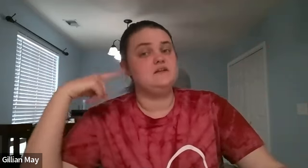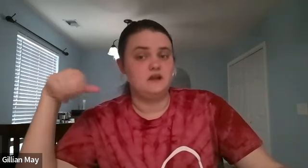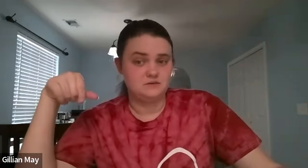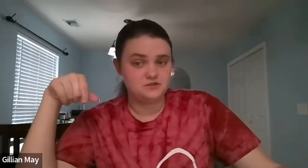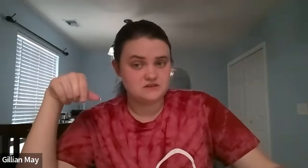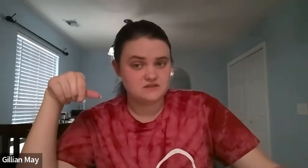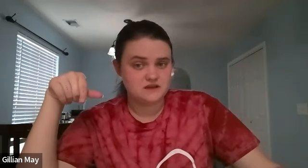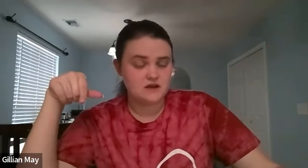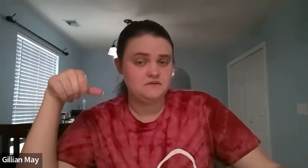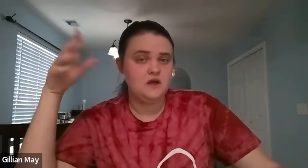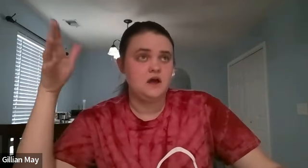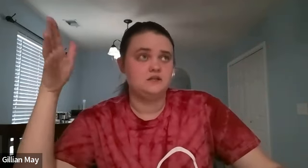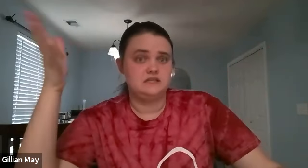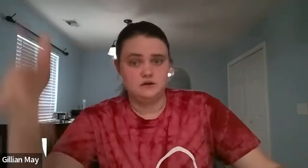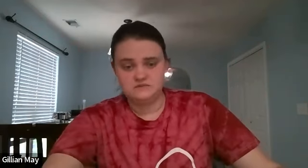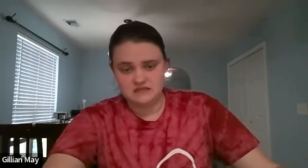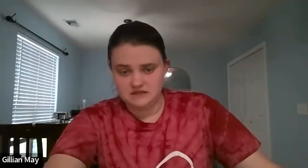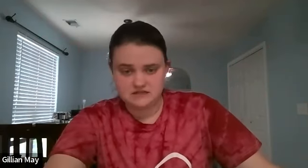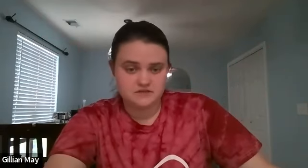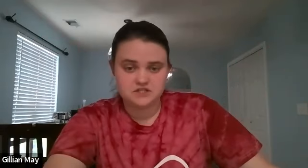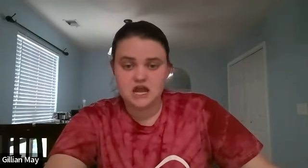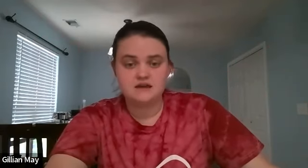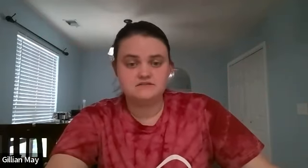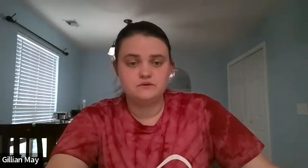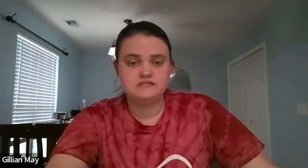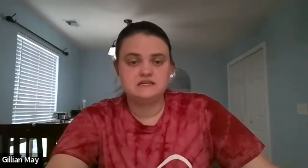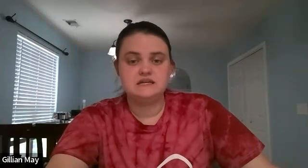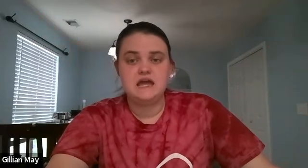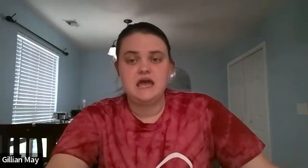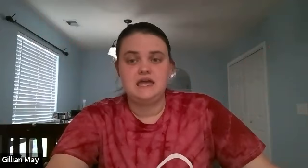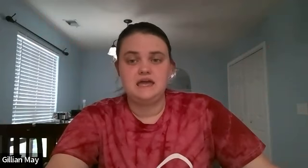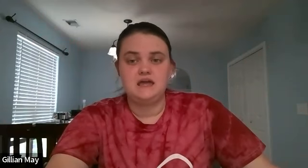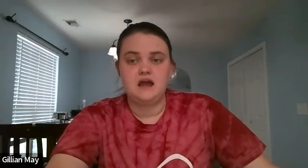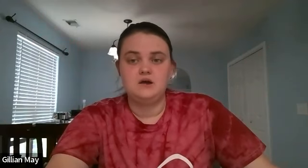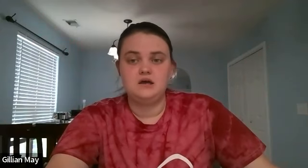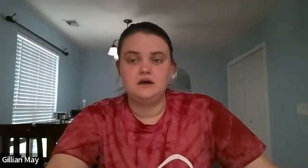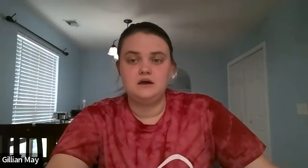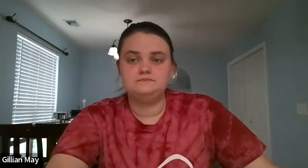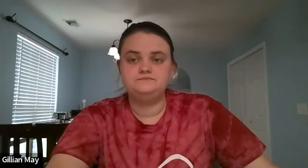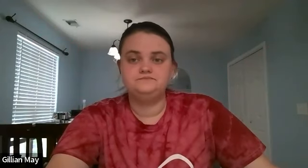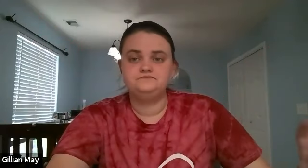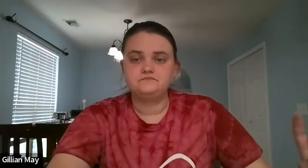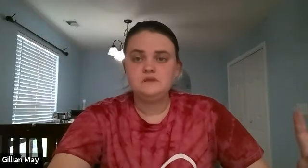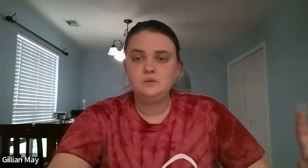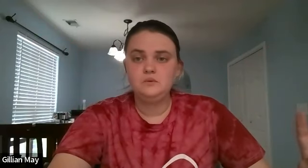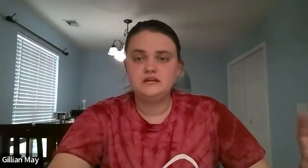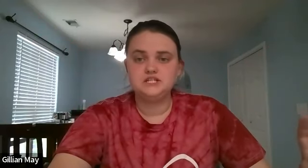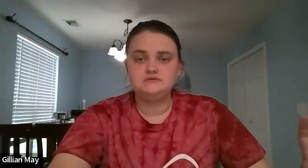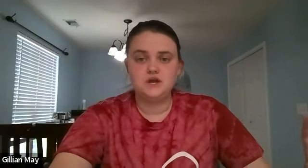other animals you can think of, type in the chat, voice it, and I will let you know